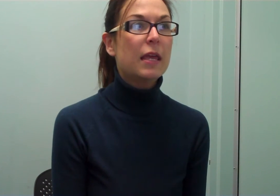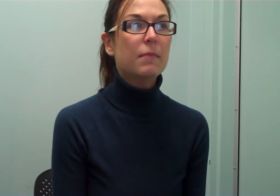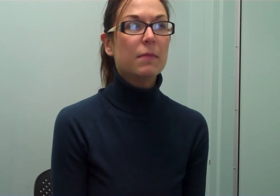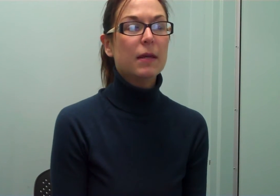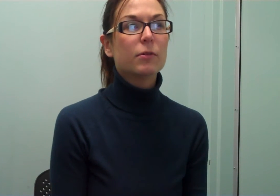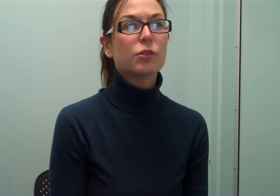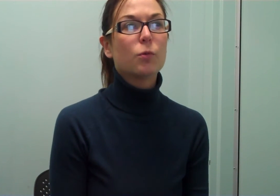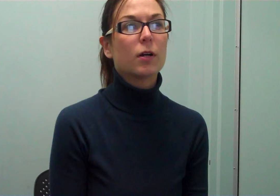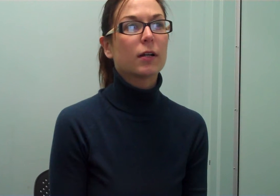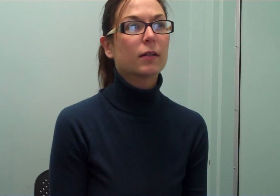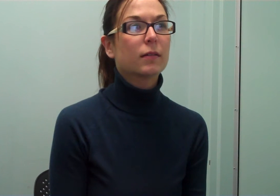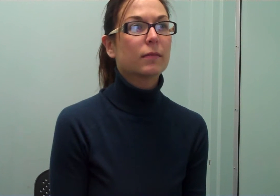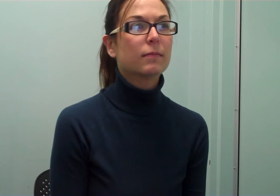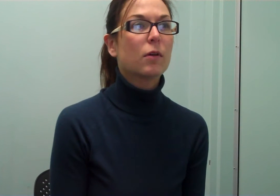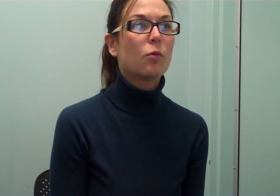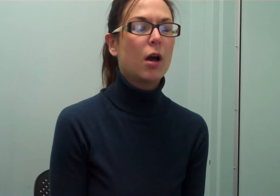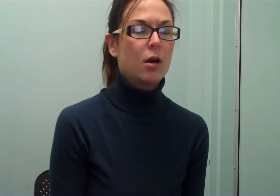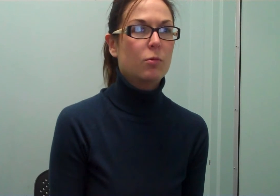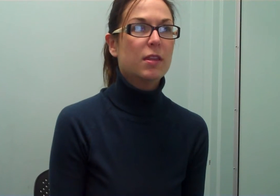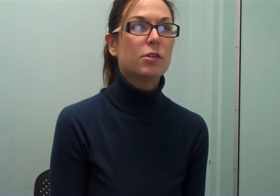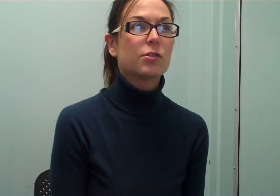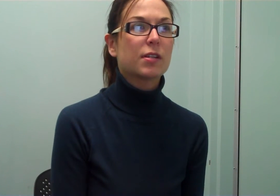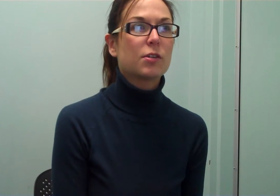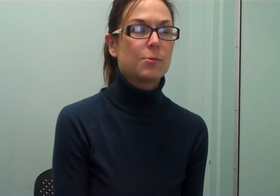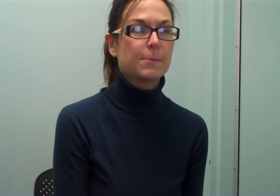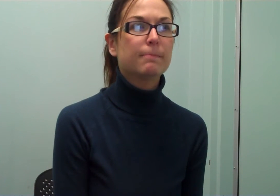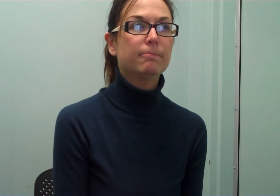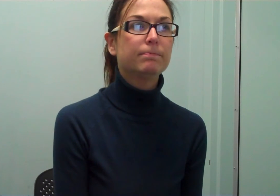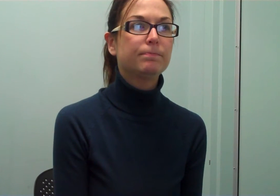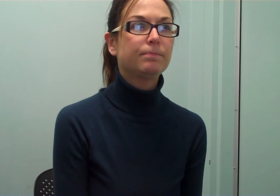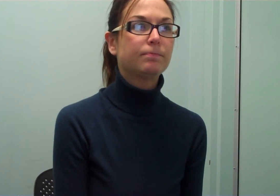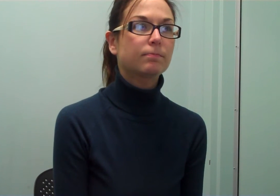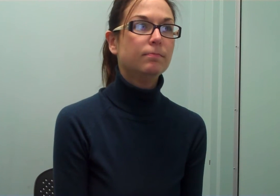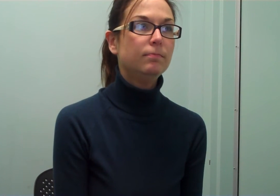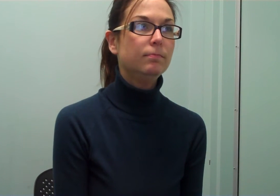It may be able to work within your schedule.